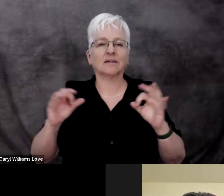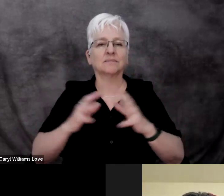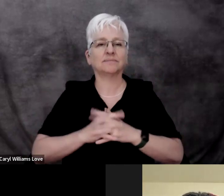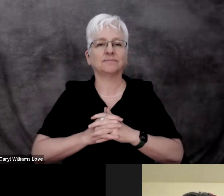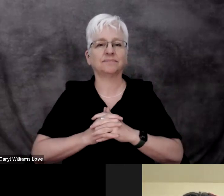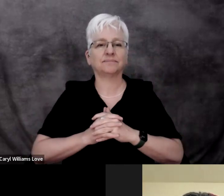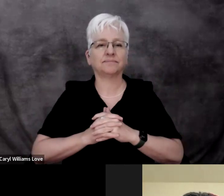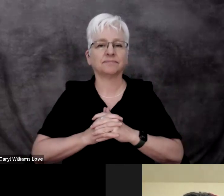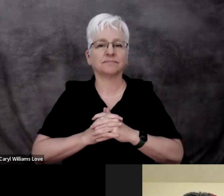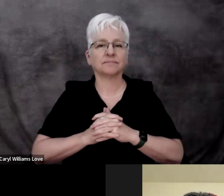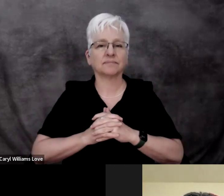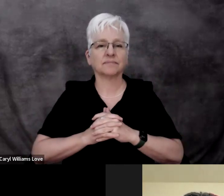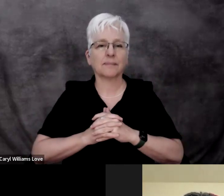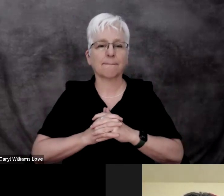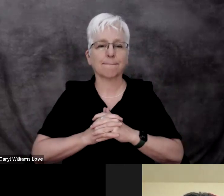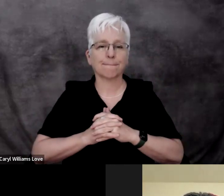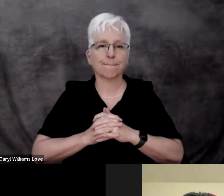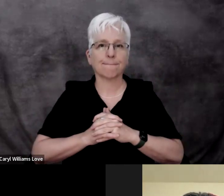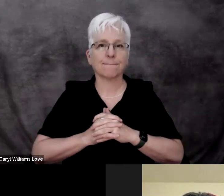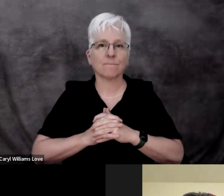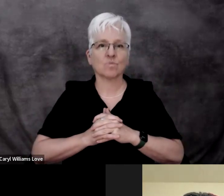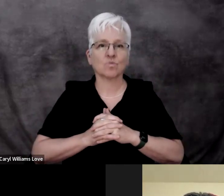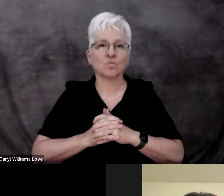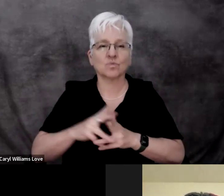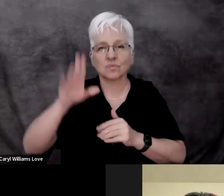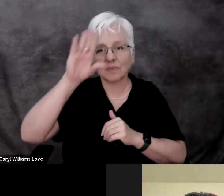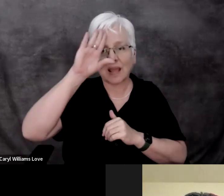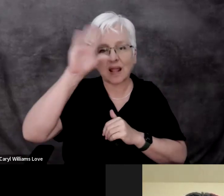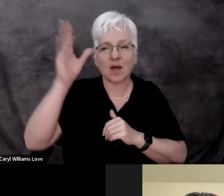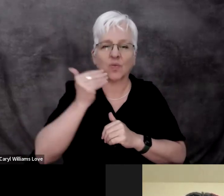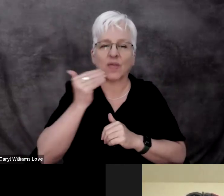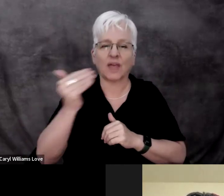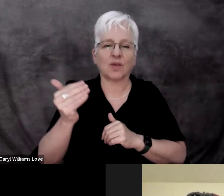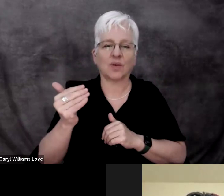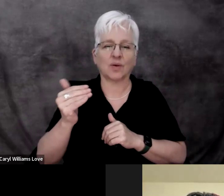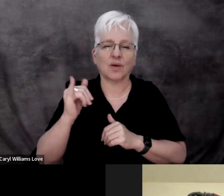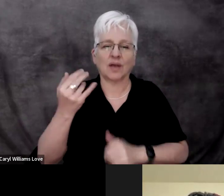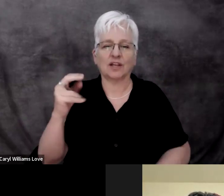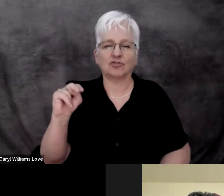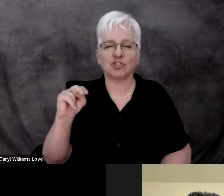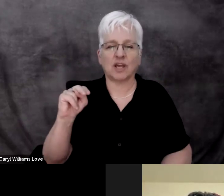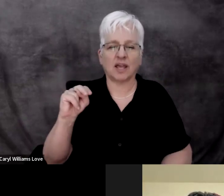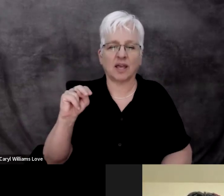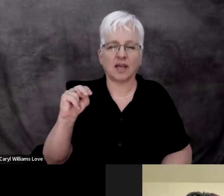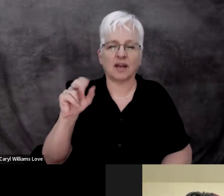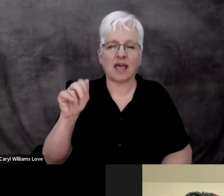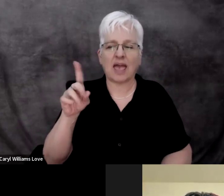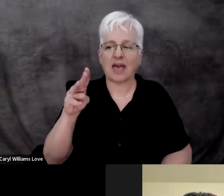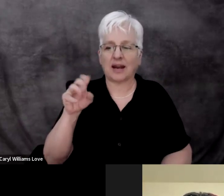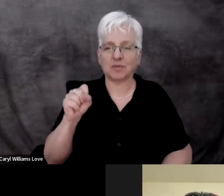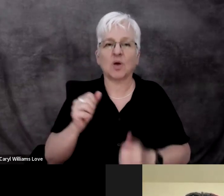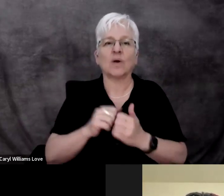to introduce herself. Sure, hello, thank you. I'm Deanne Adams. I'm also with the Developmental